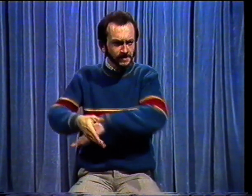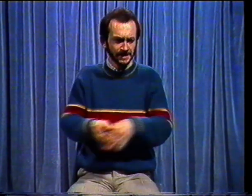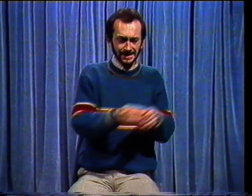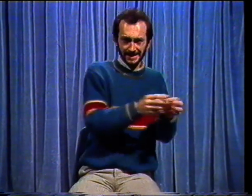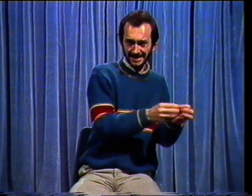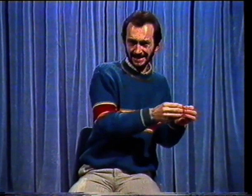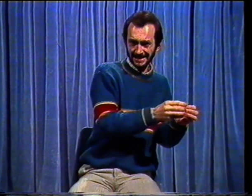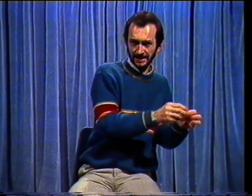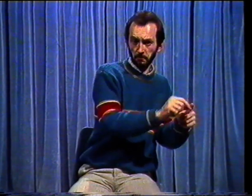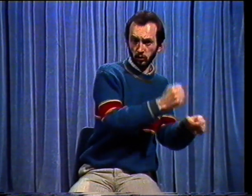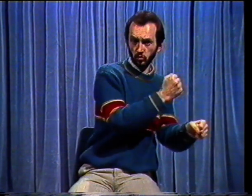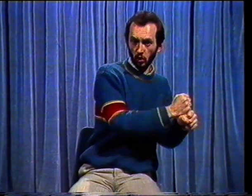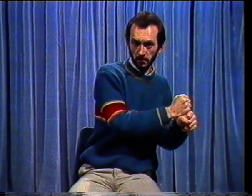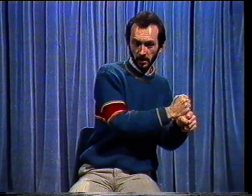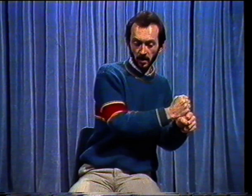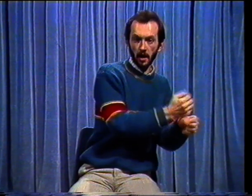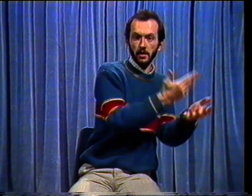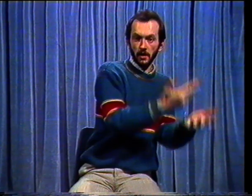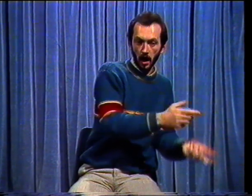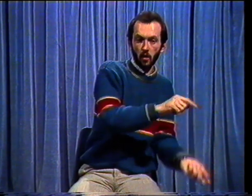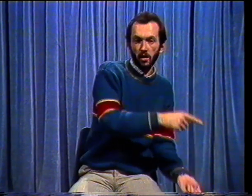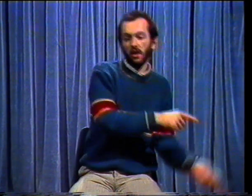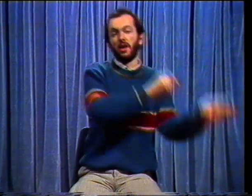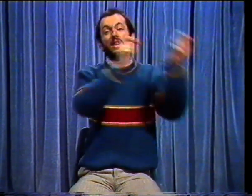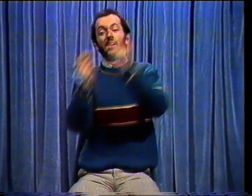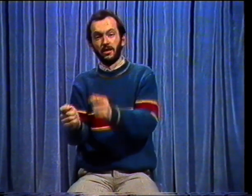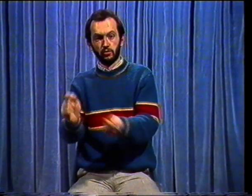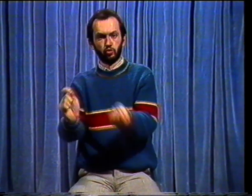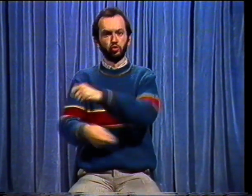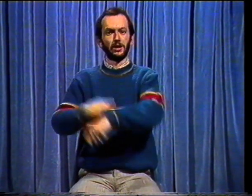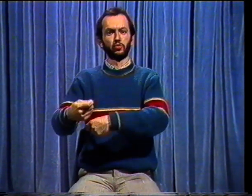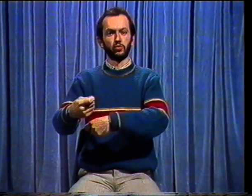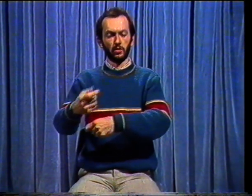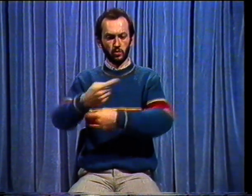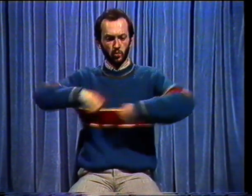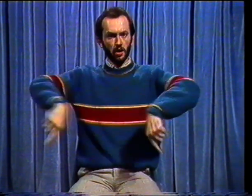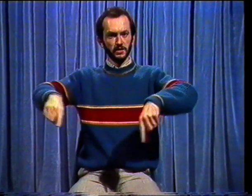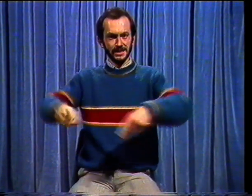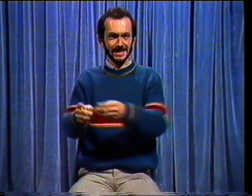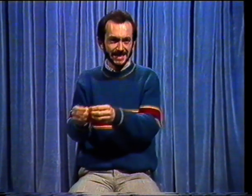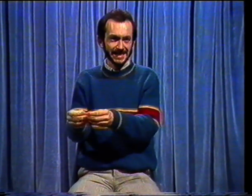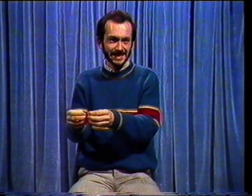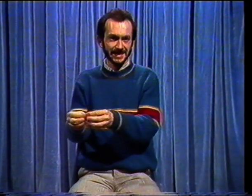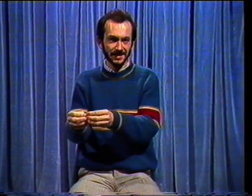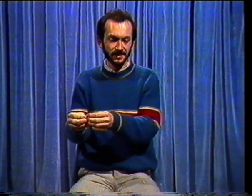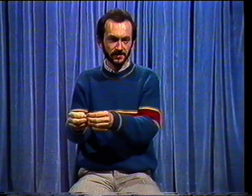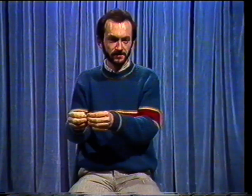You see this. You learn Paget Gorman, and now when they go to another classroom, they have to change to our way of